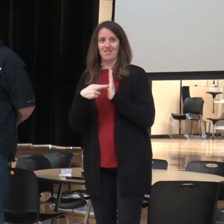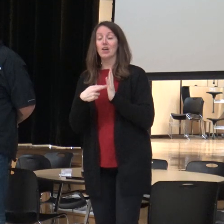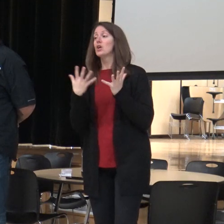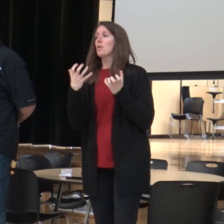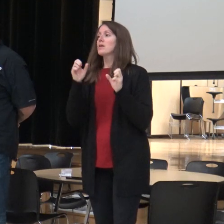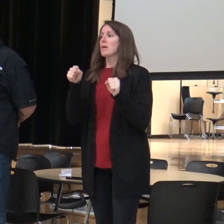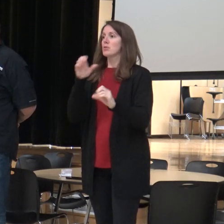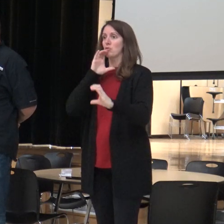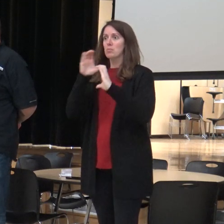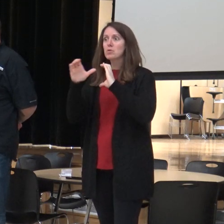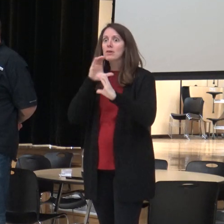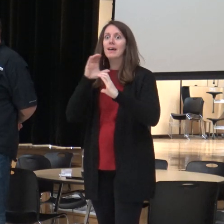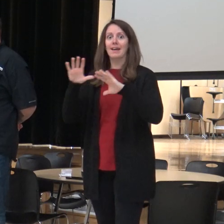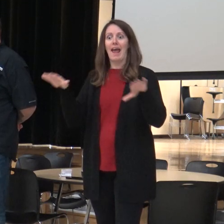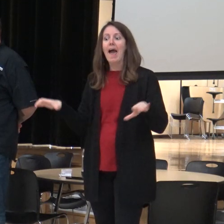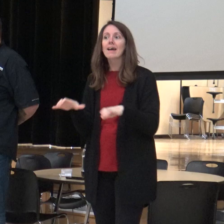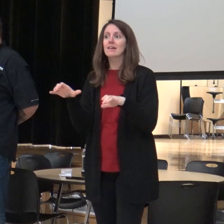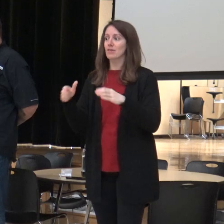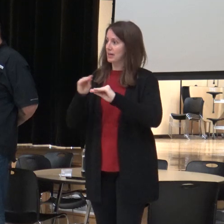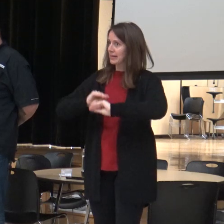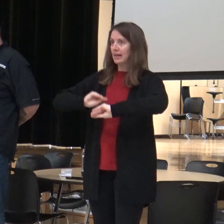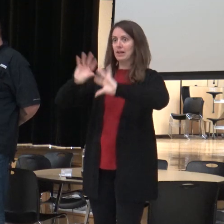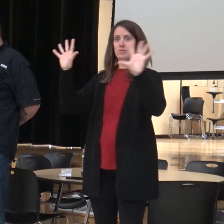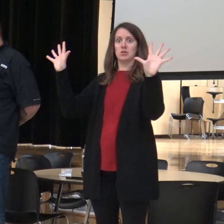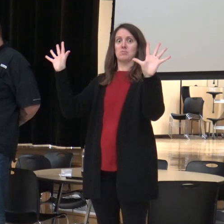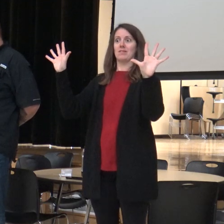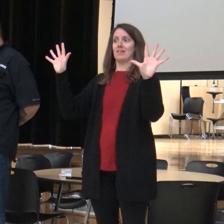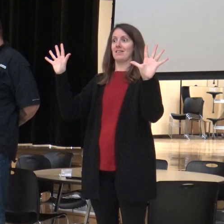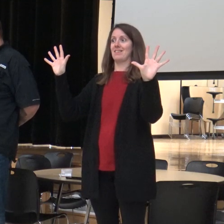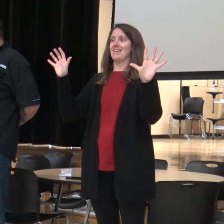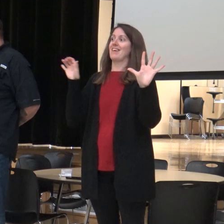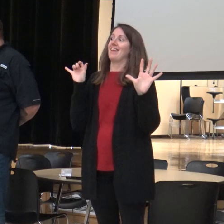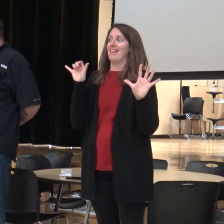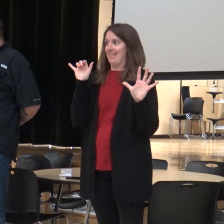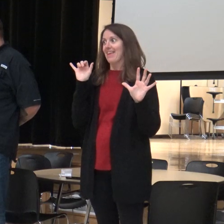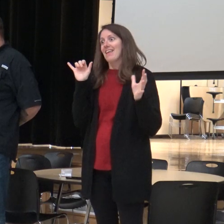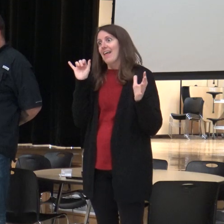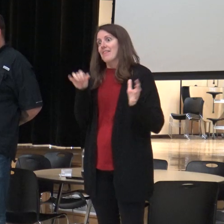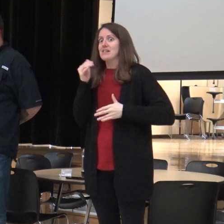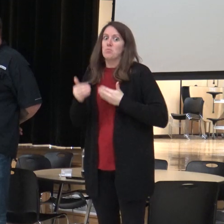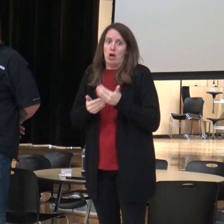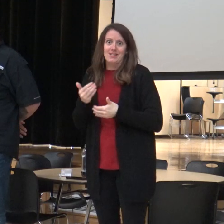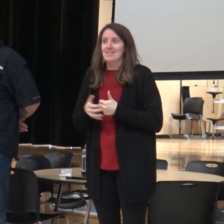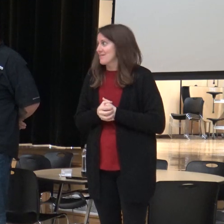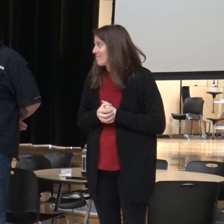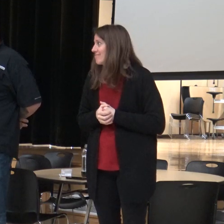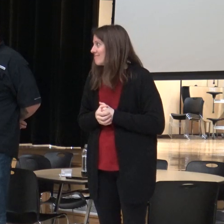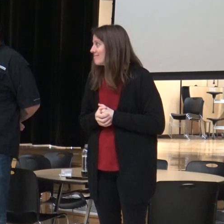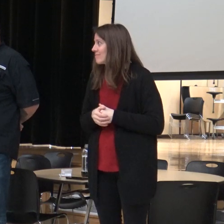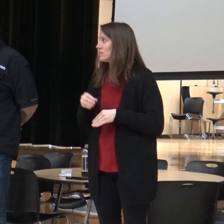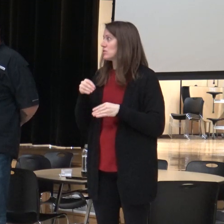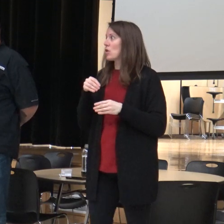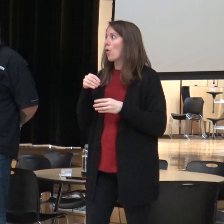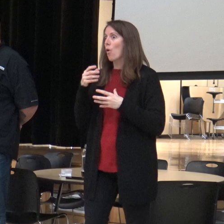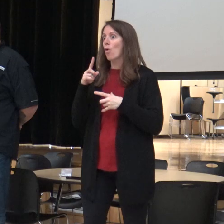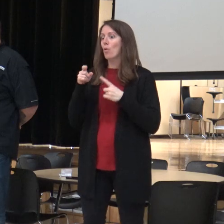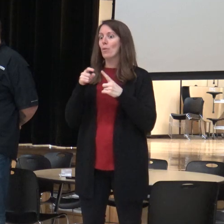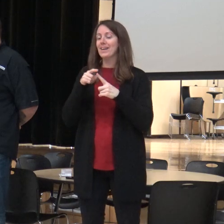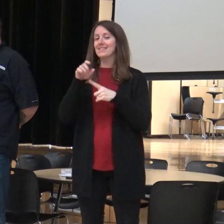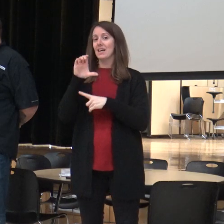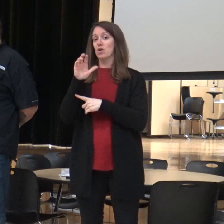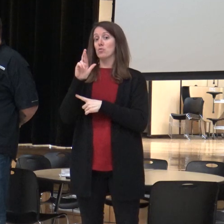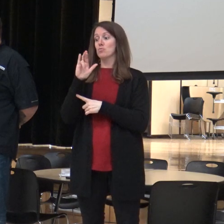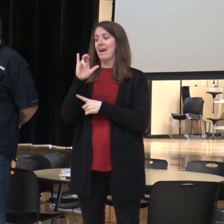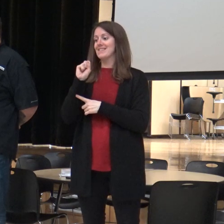to communicate accurately. You want to communicate transparently. That takes time, right? So in a crisis situation, it's always about the